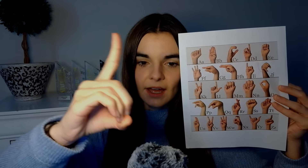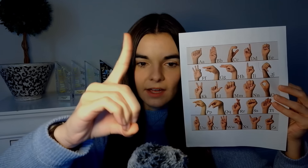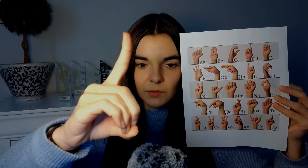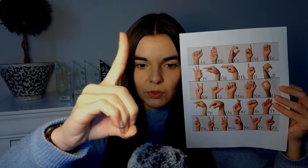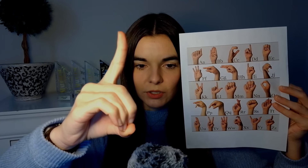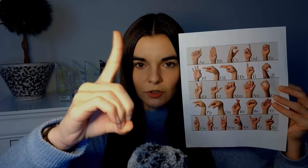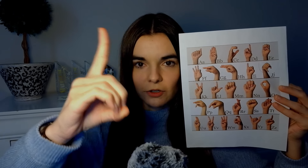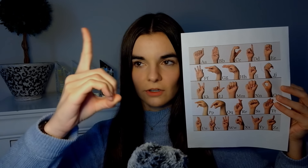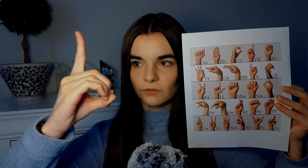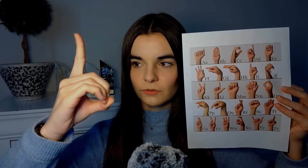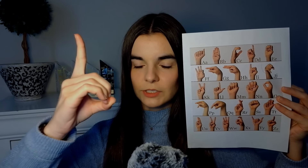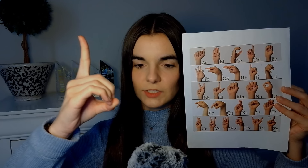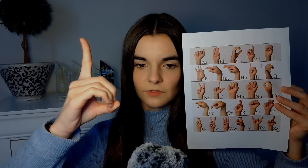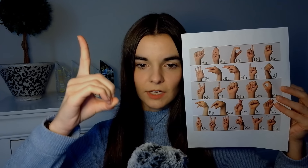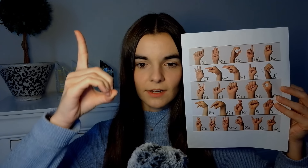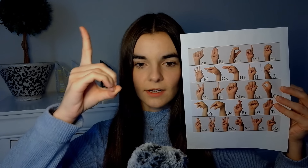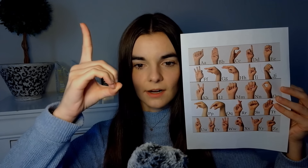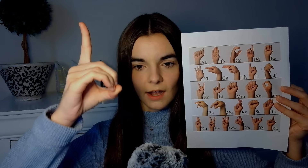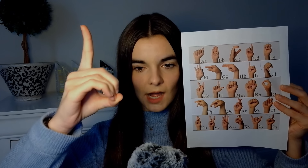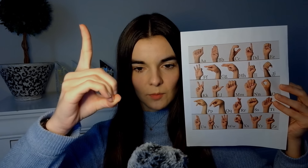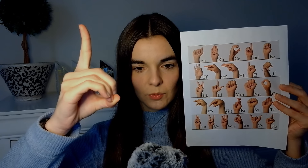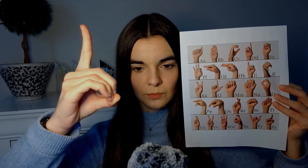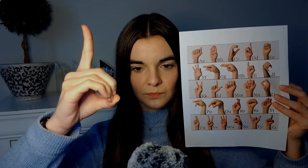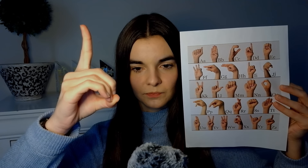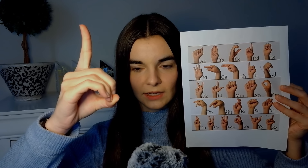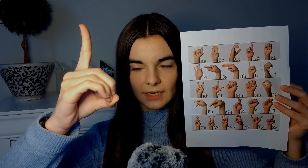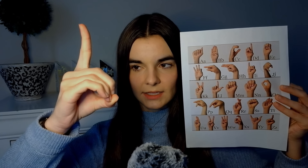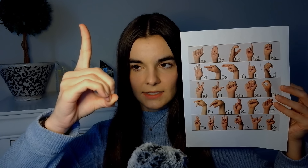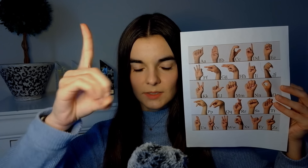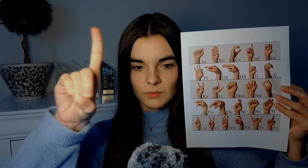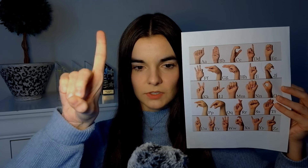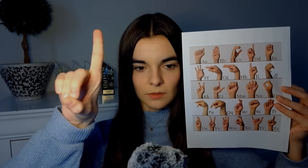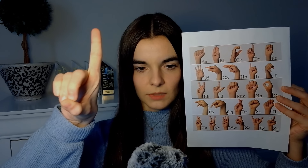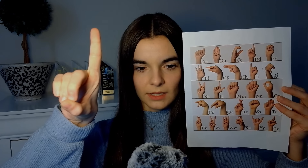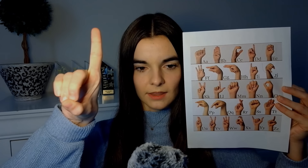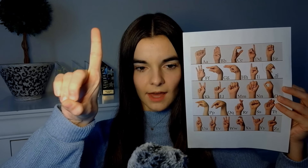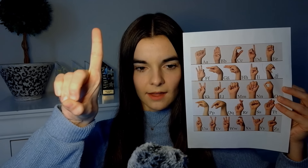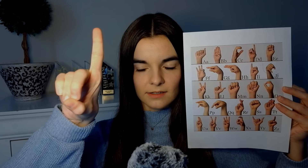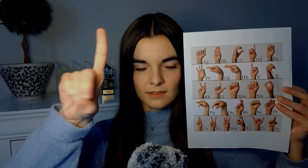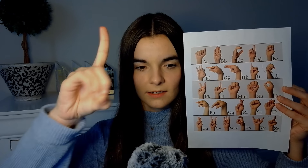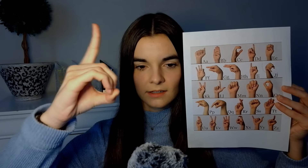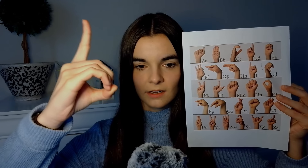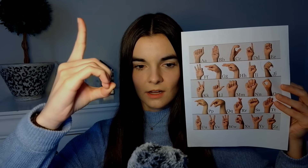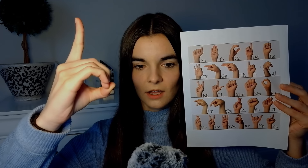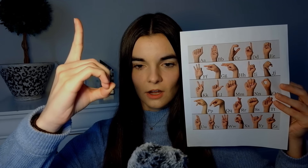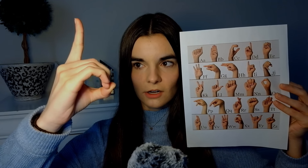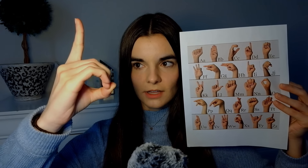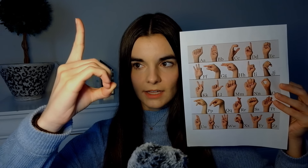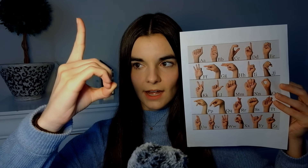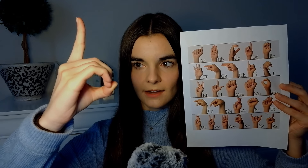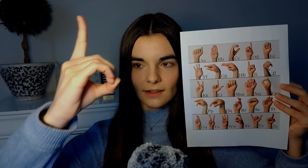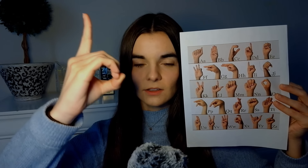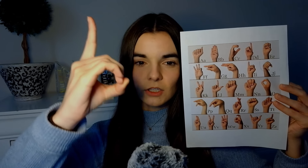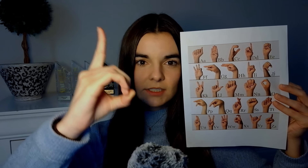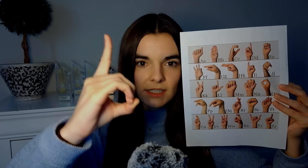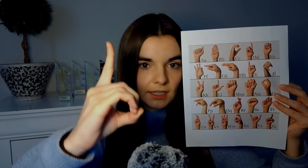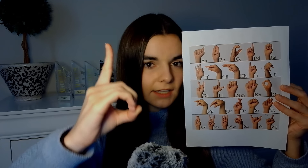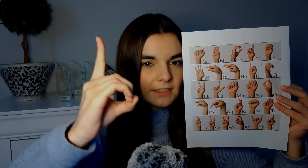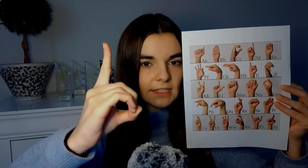and put your first finger up like this. So it can be like that or like that. It looks like a D,